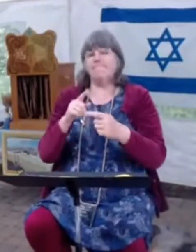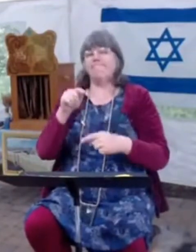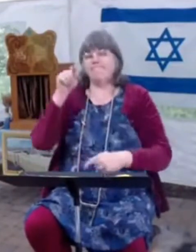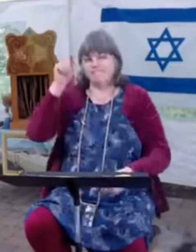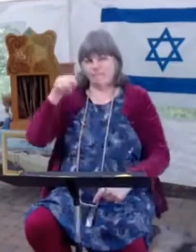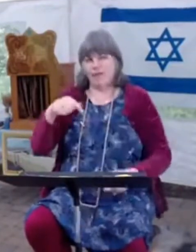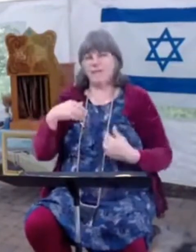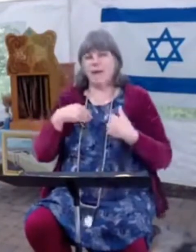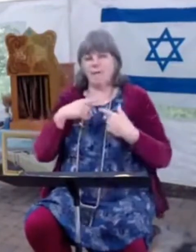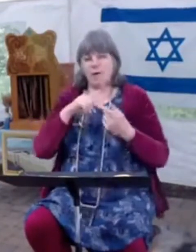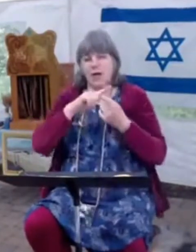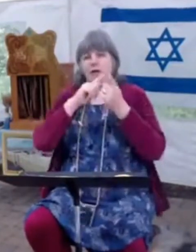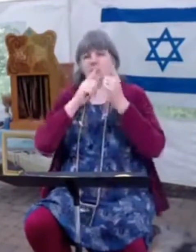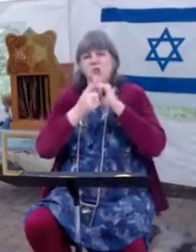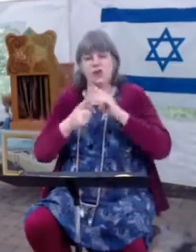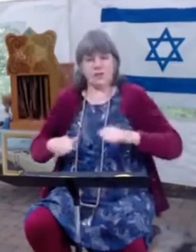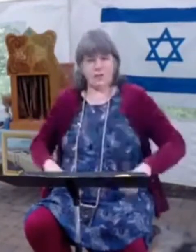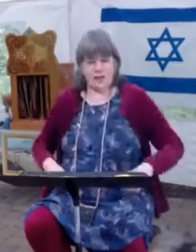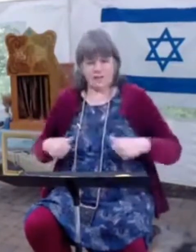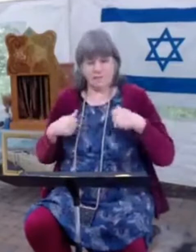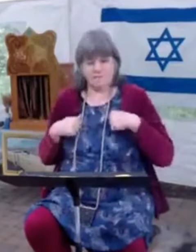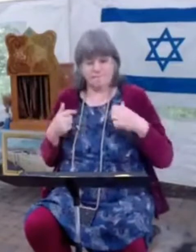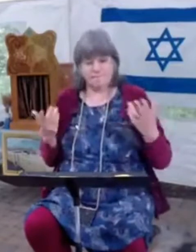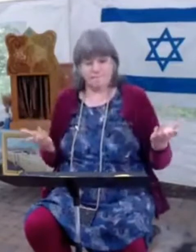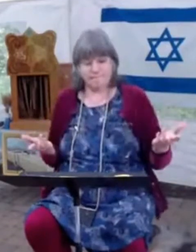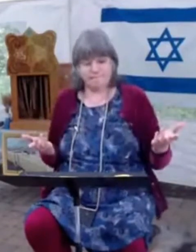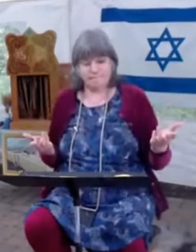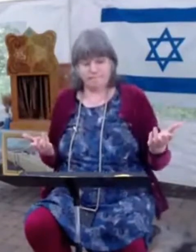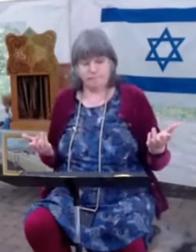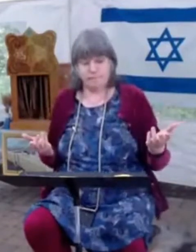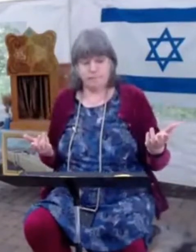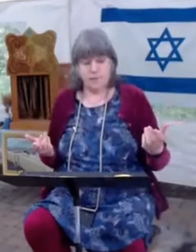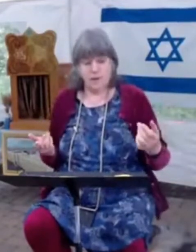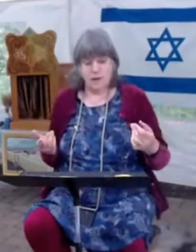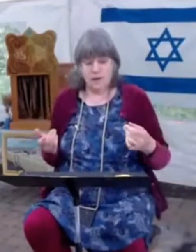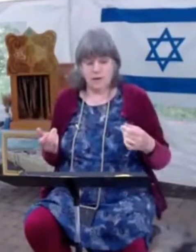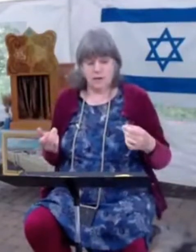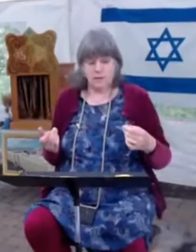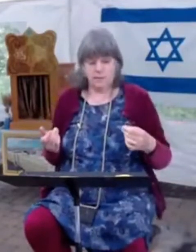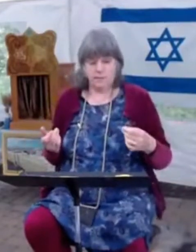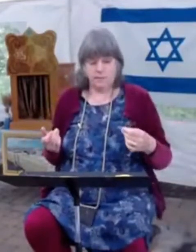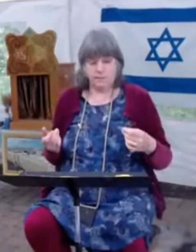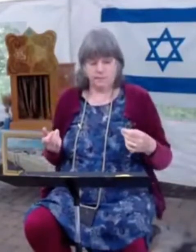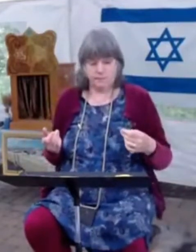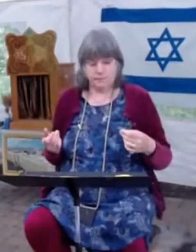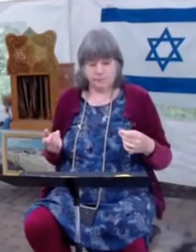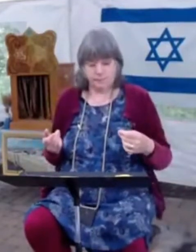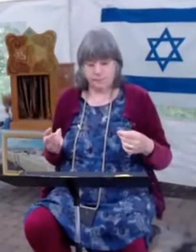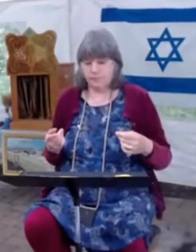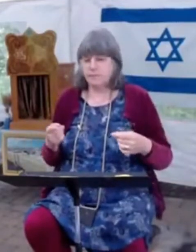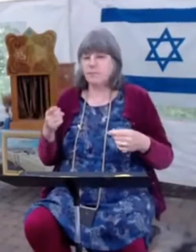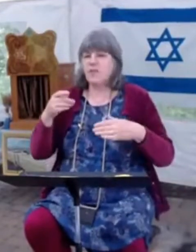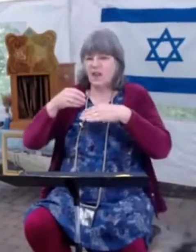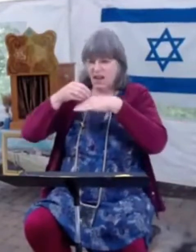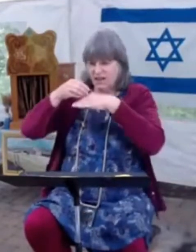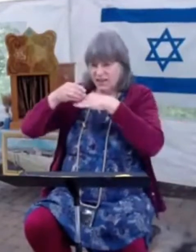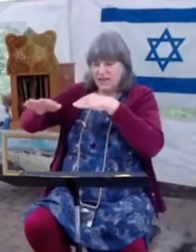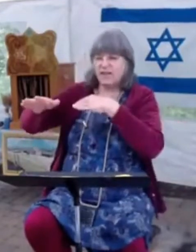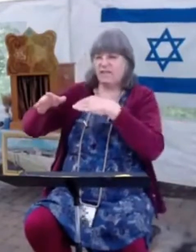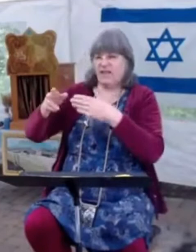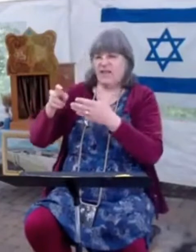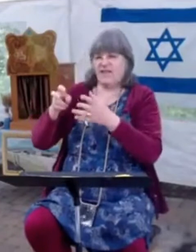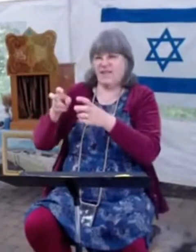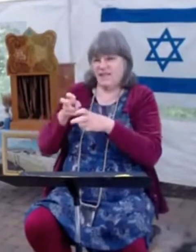Messiah. A change of lifestyle where, like Abraham, we need to shun selfishness, greed,